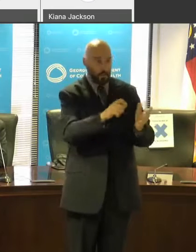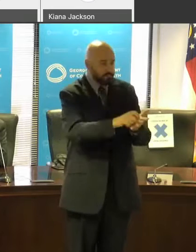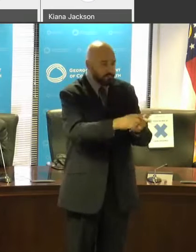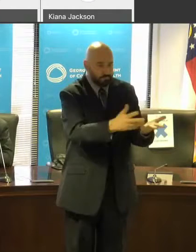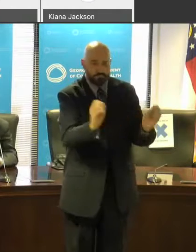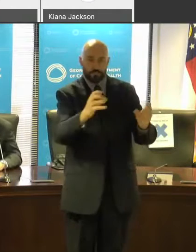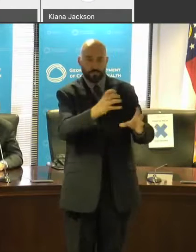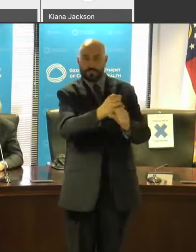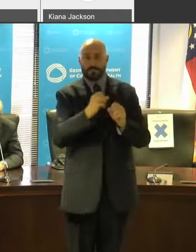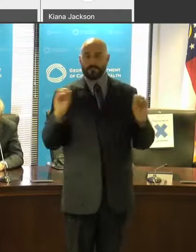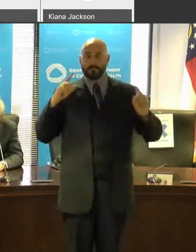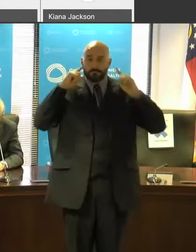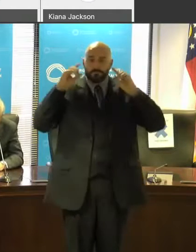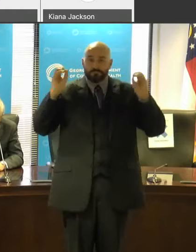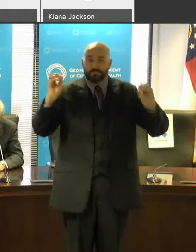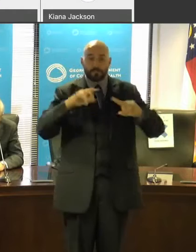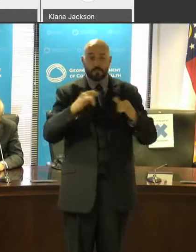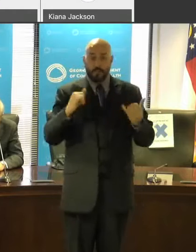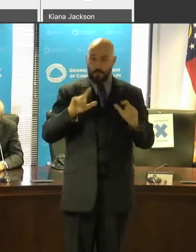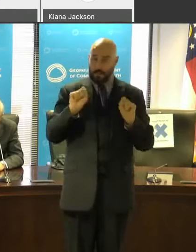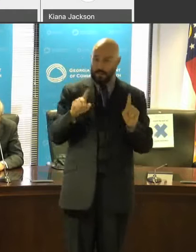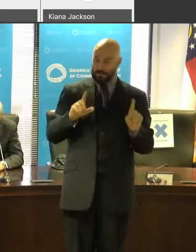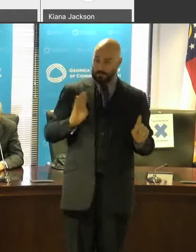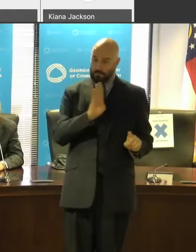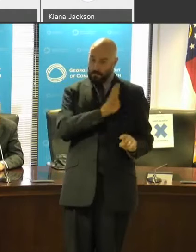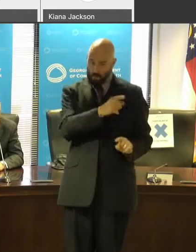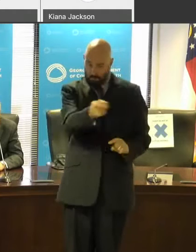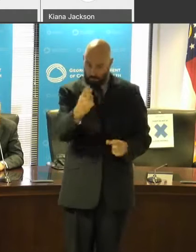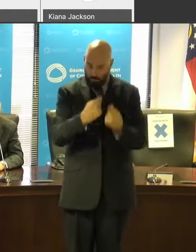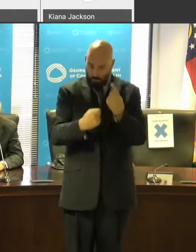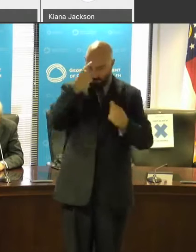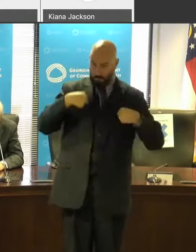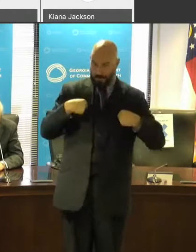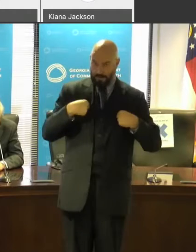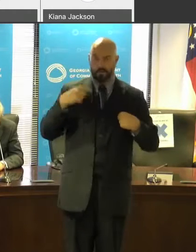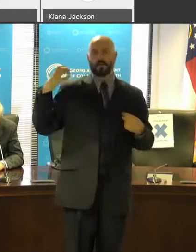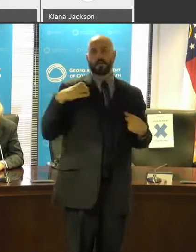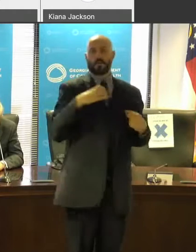if there are any questions. Any questions or comments from the board?